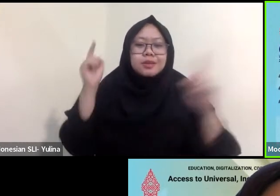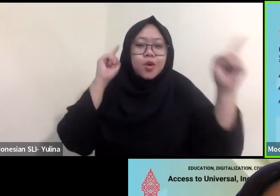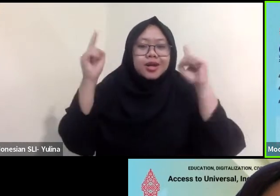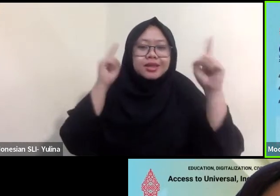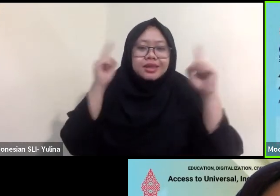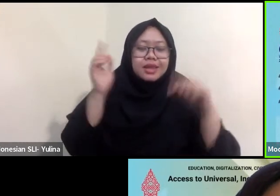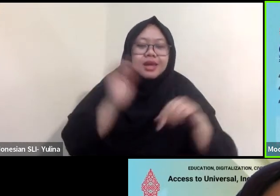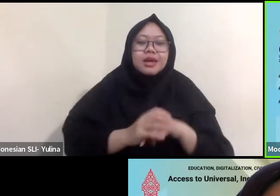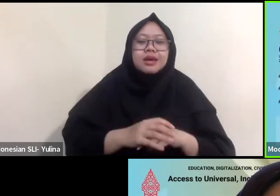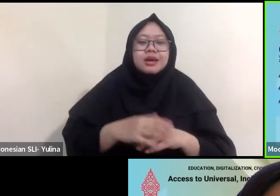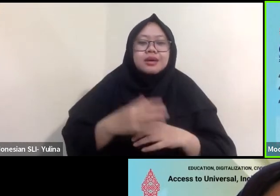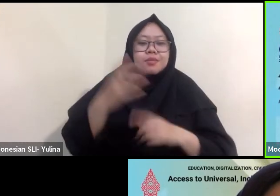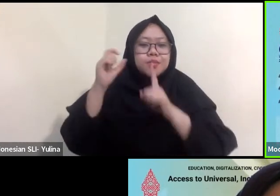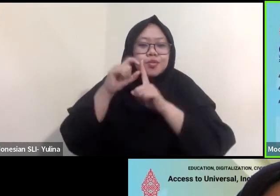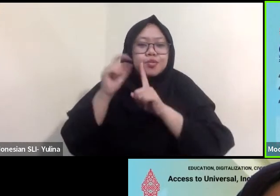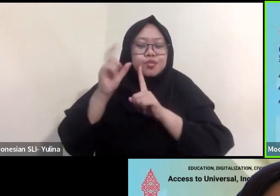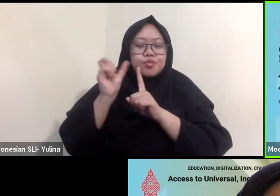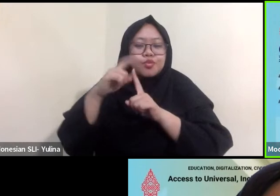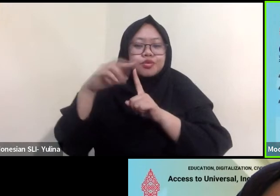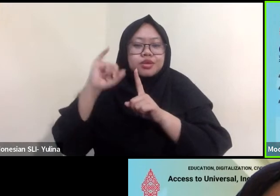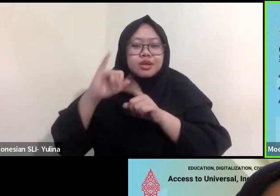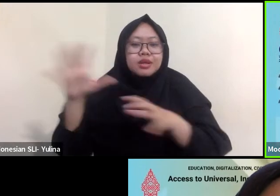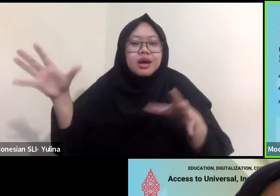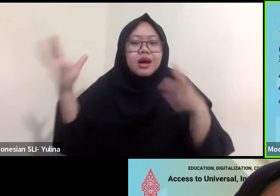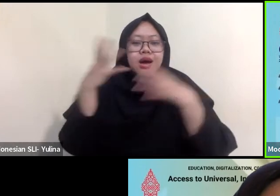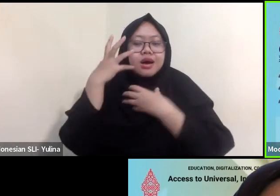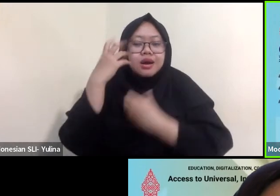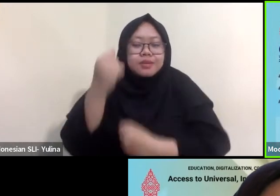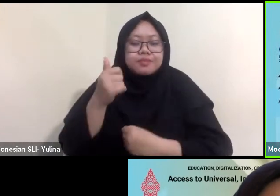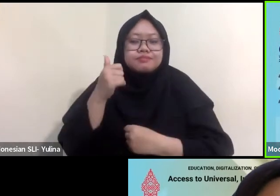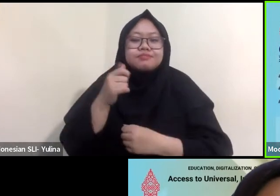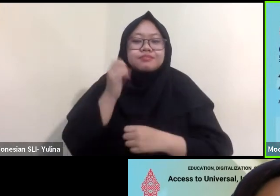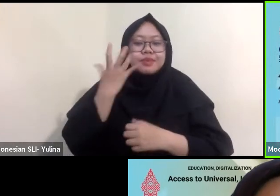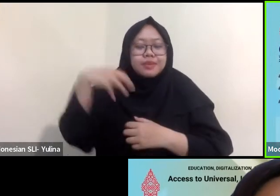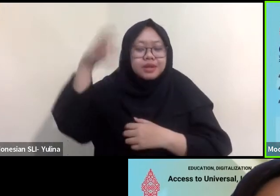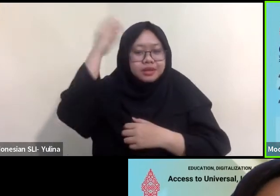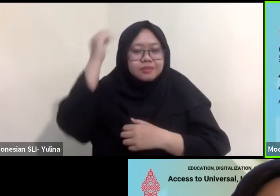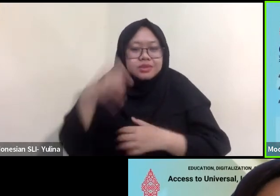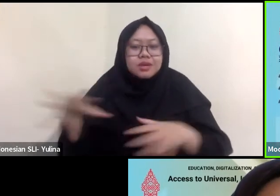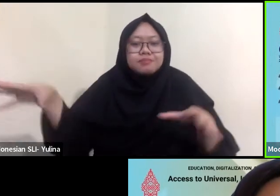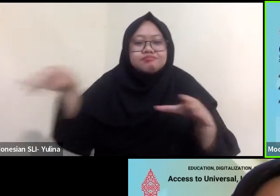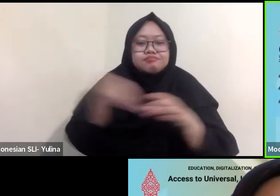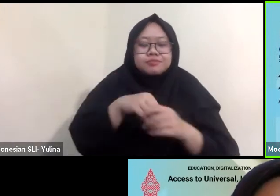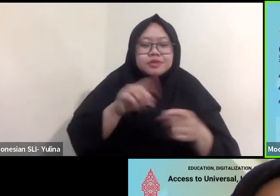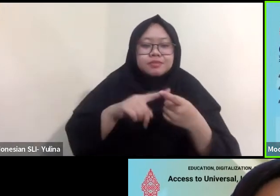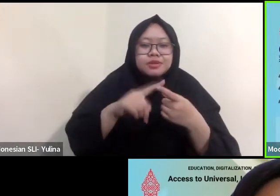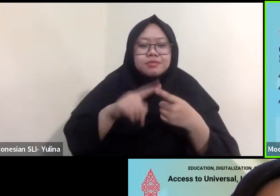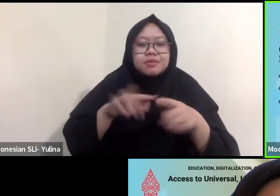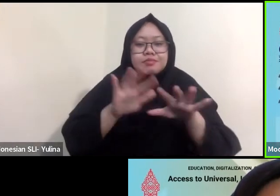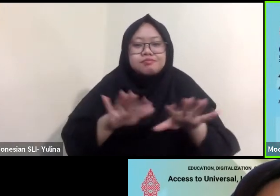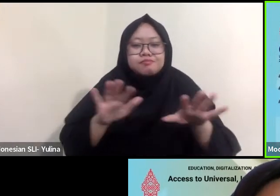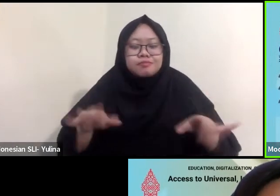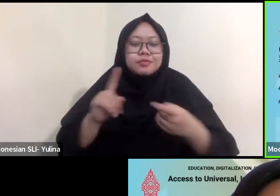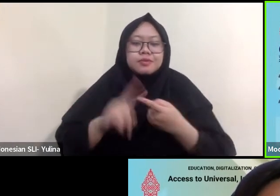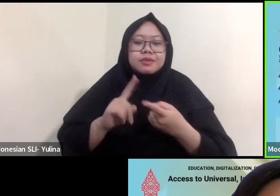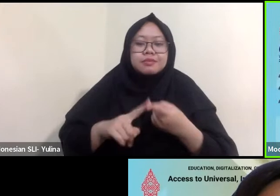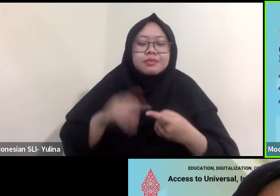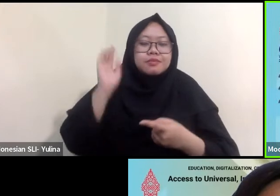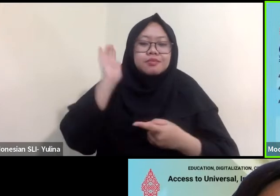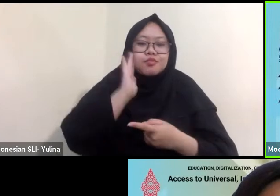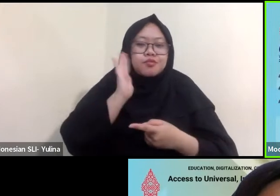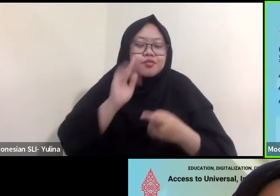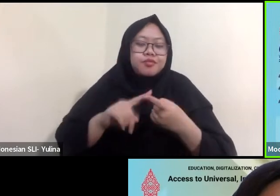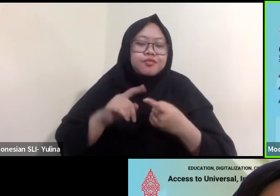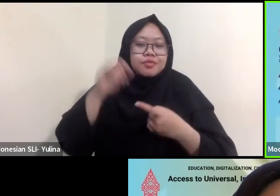youth as well as young female leaders to make sure that their voice are not just being heard, but also they can exercise their rights as well as the agency to